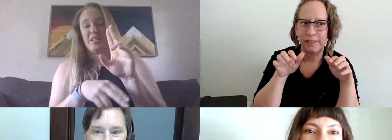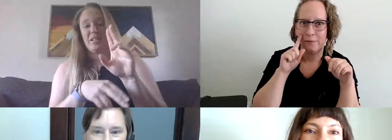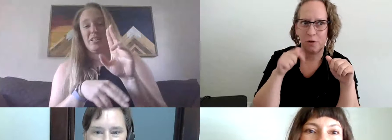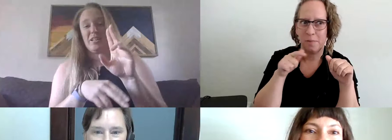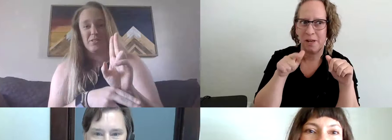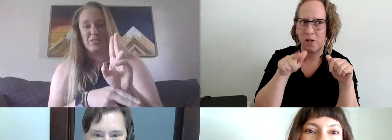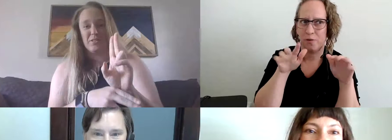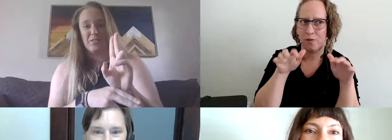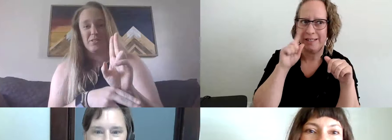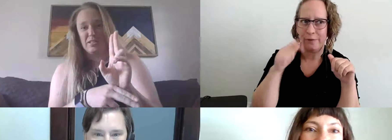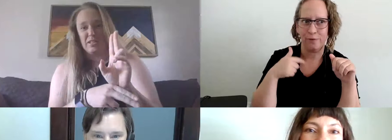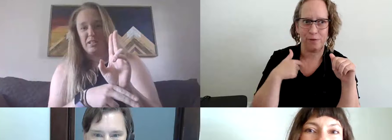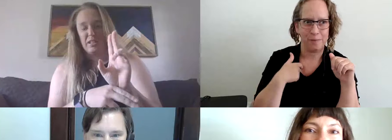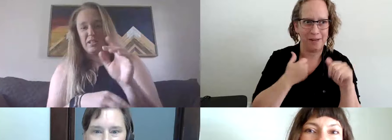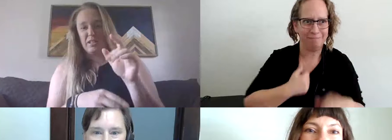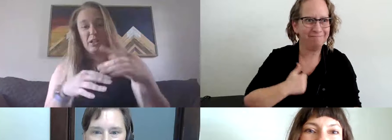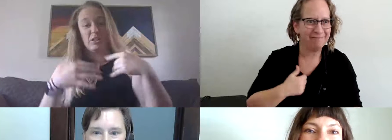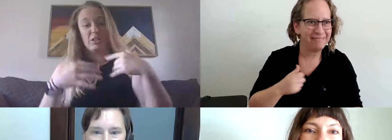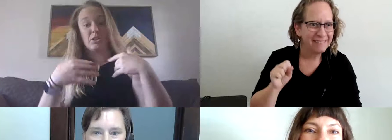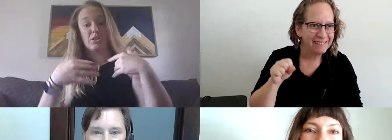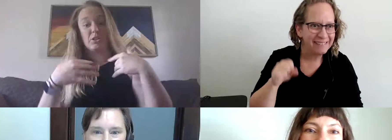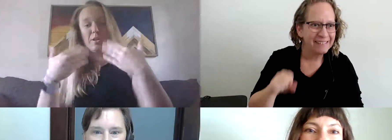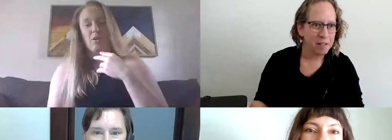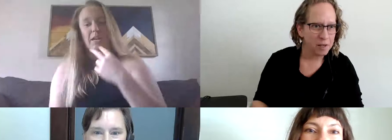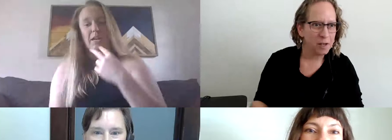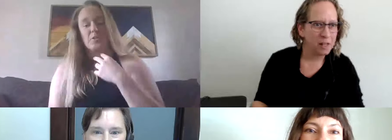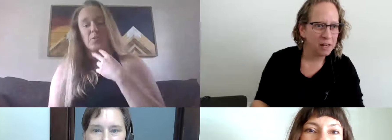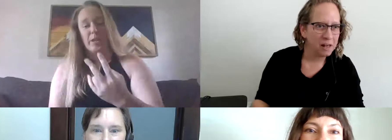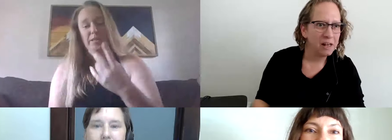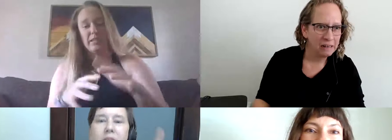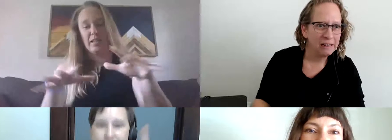She's freezing for me. You're freezing for me.